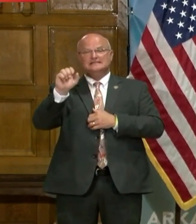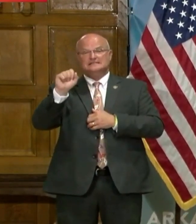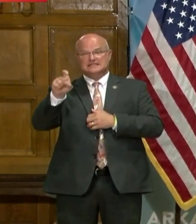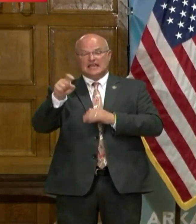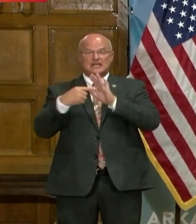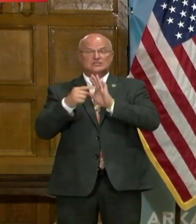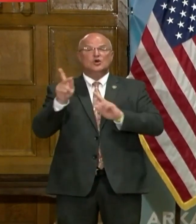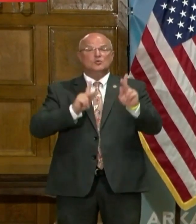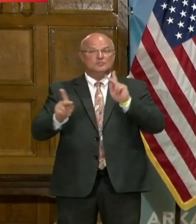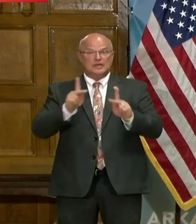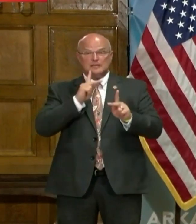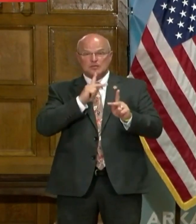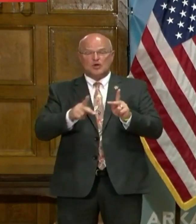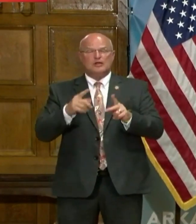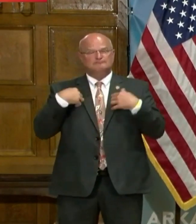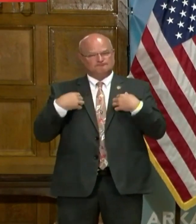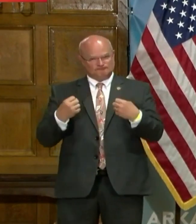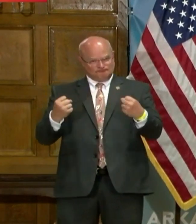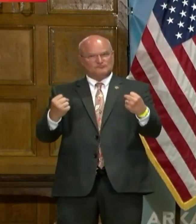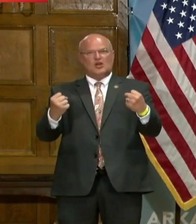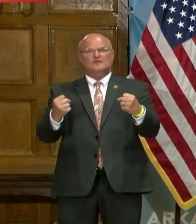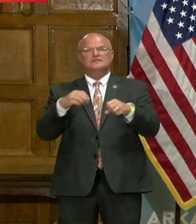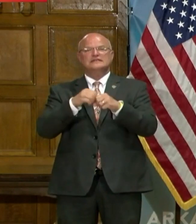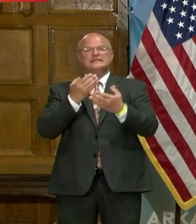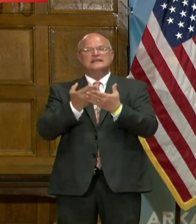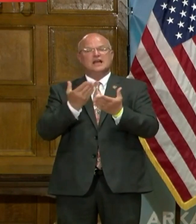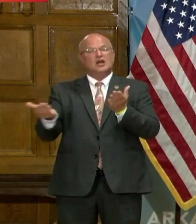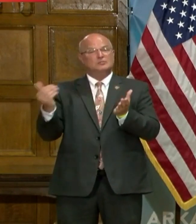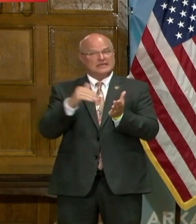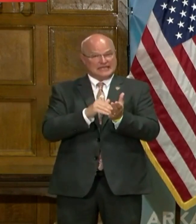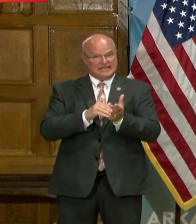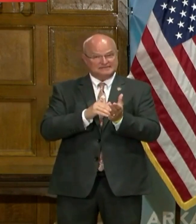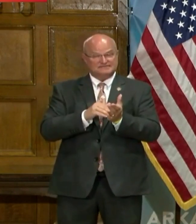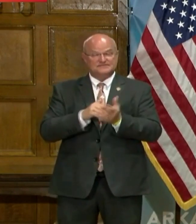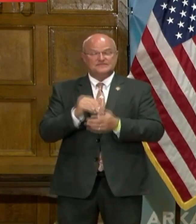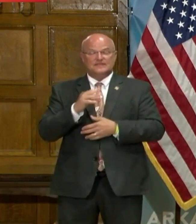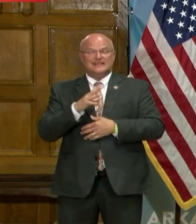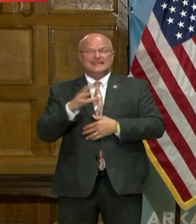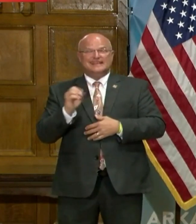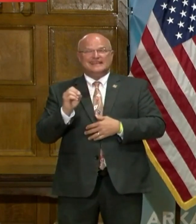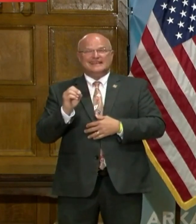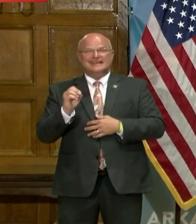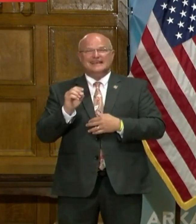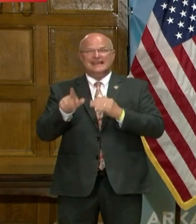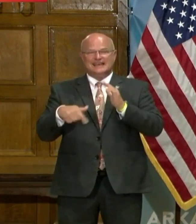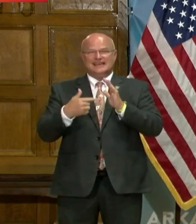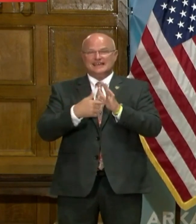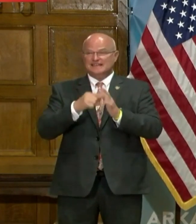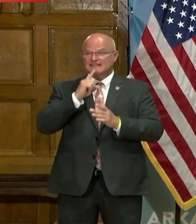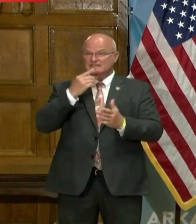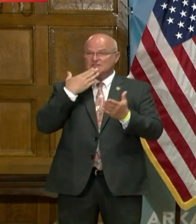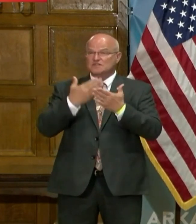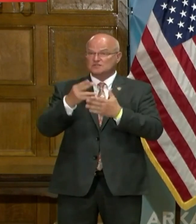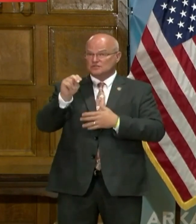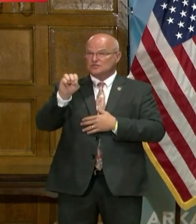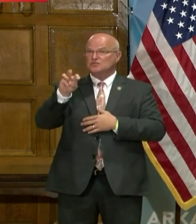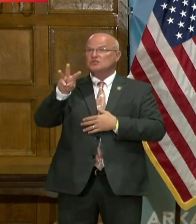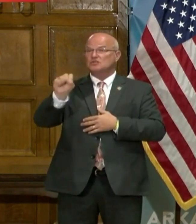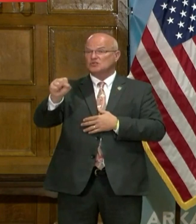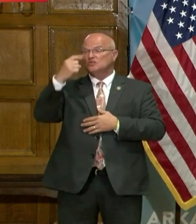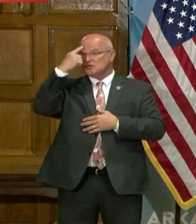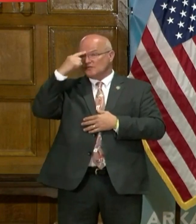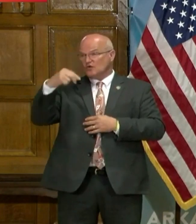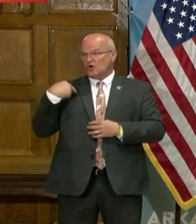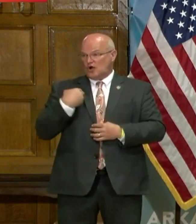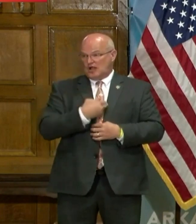shows that people are gaining confidence in our economy again. And this is good news